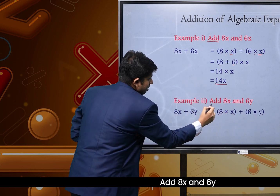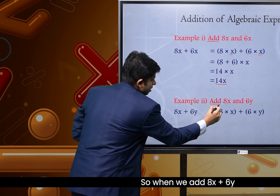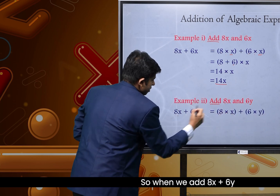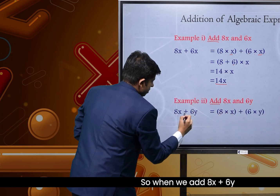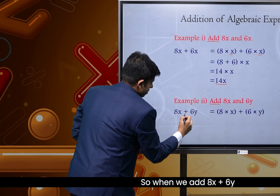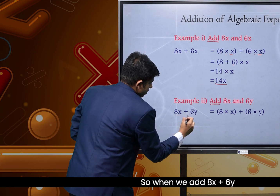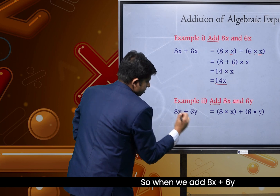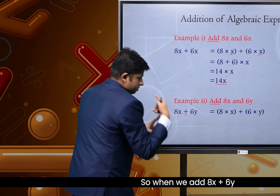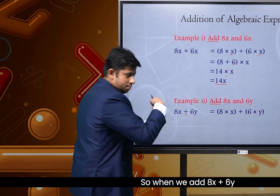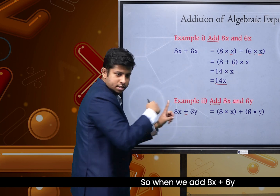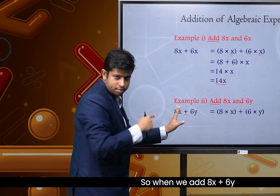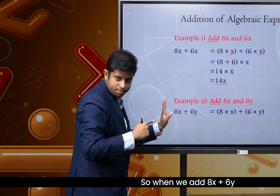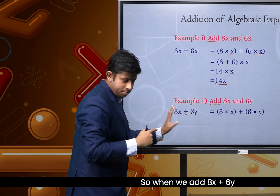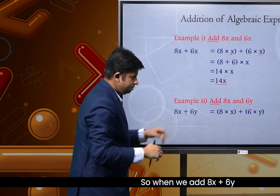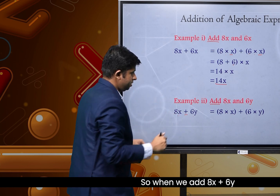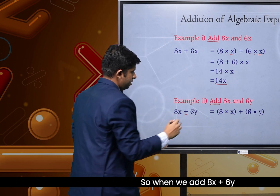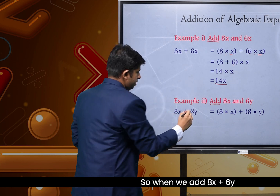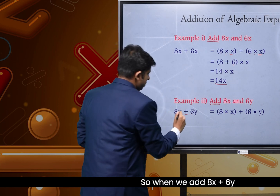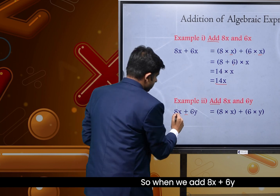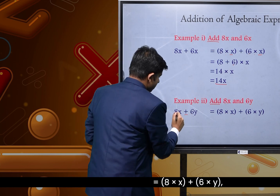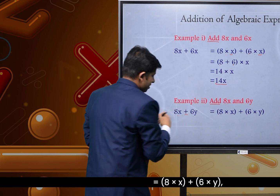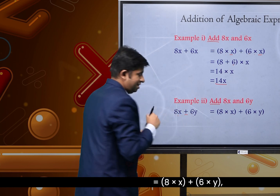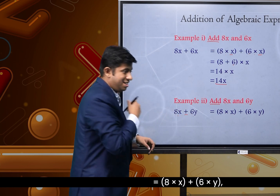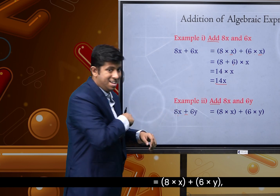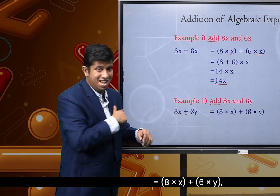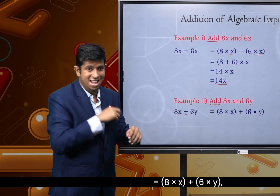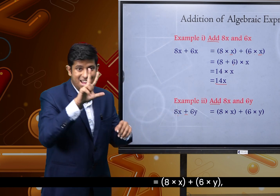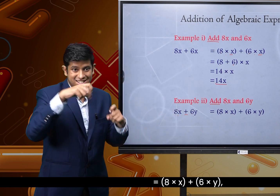So when we add 8x plus 6y, which equals